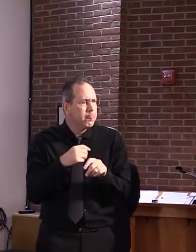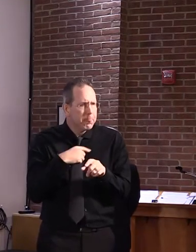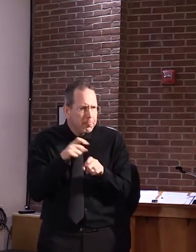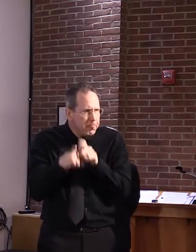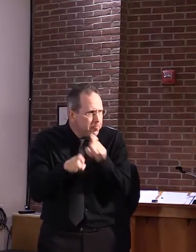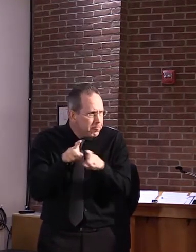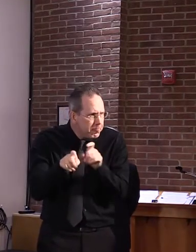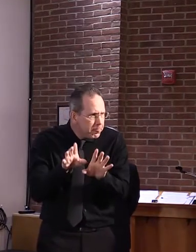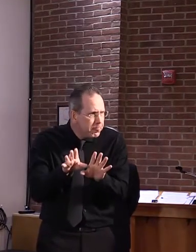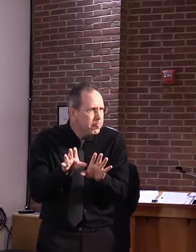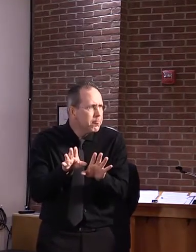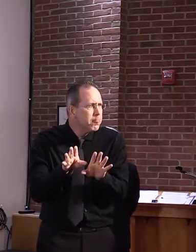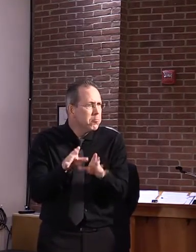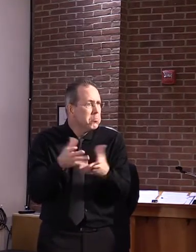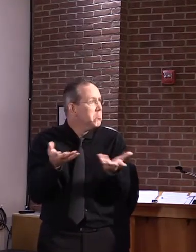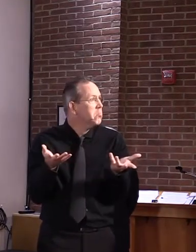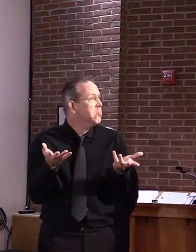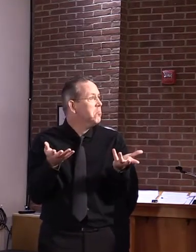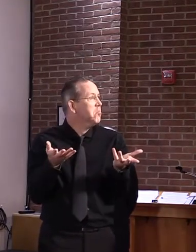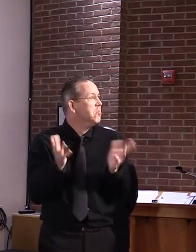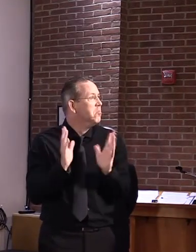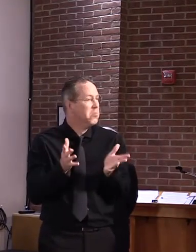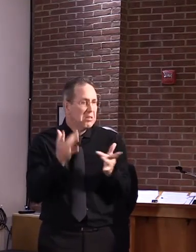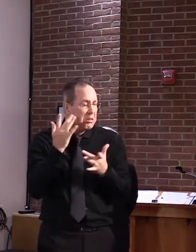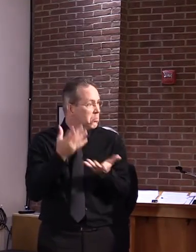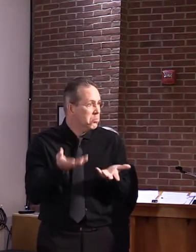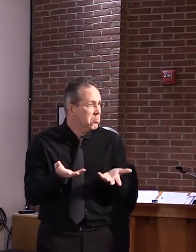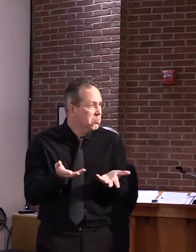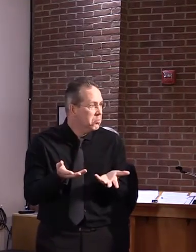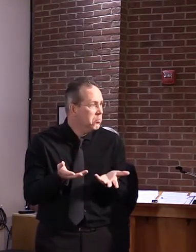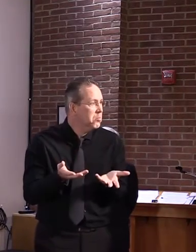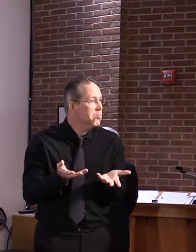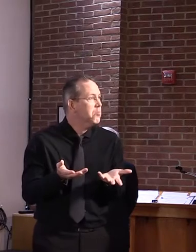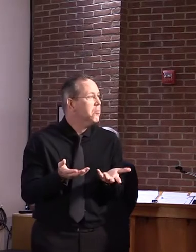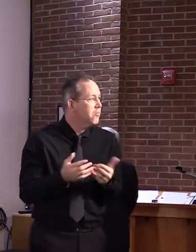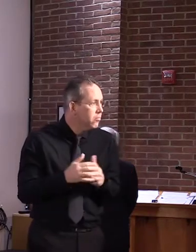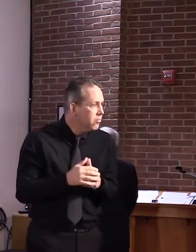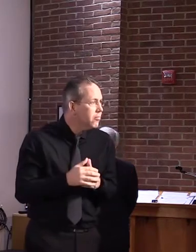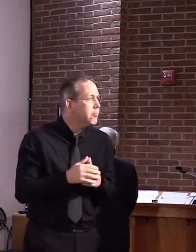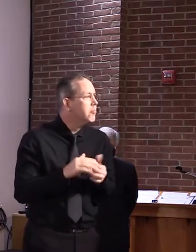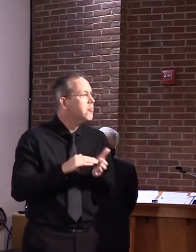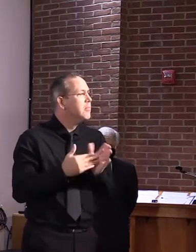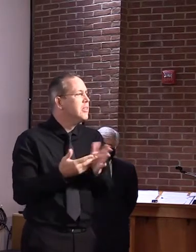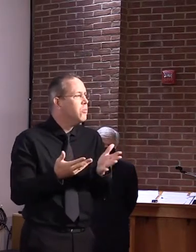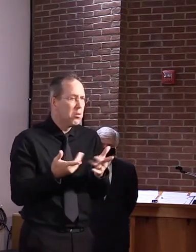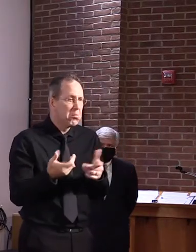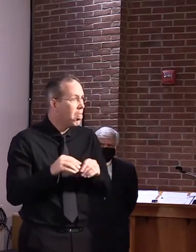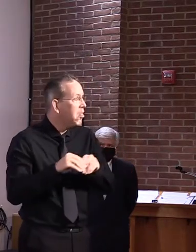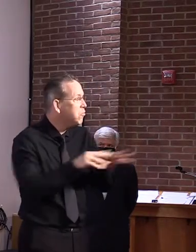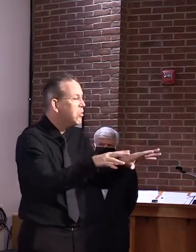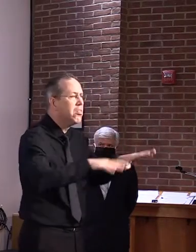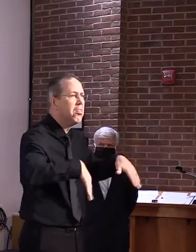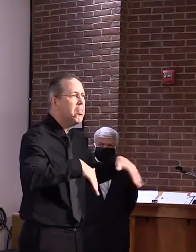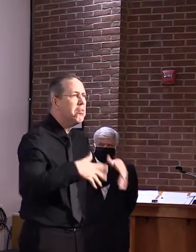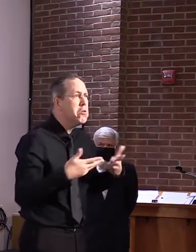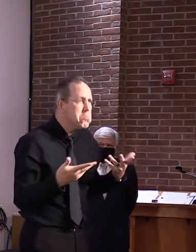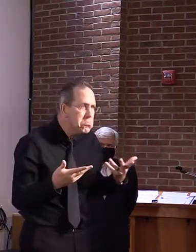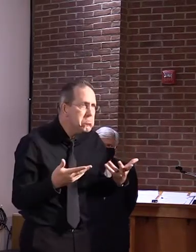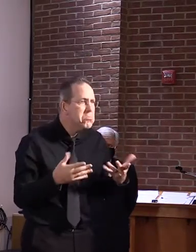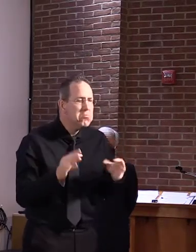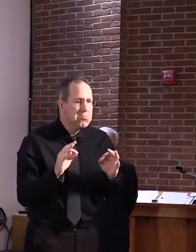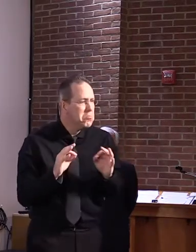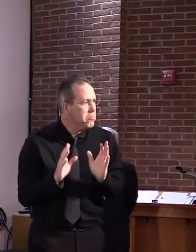those patients. And when they're adhered to, we should allow ourselves to recognize that somebody who may